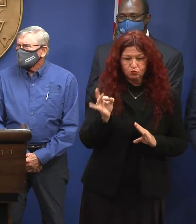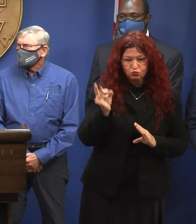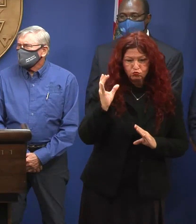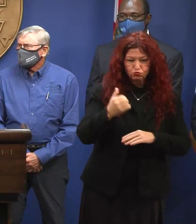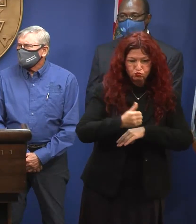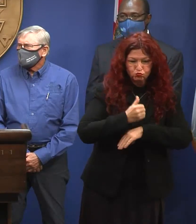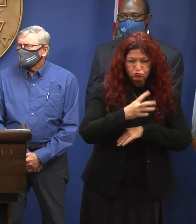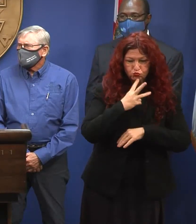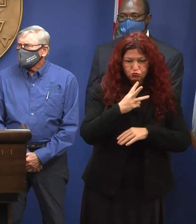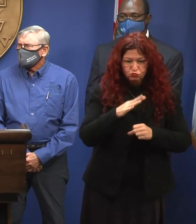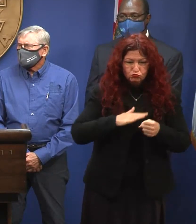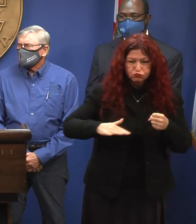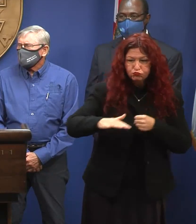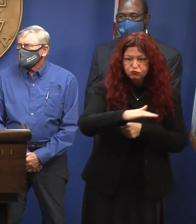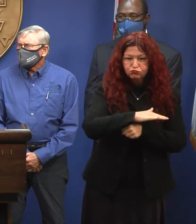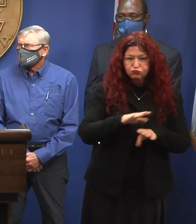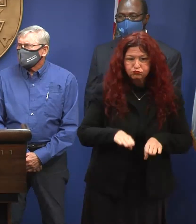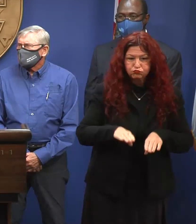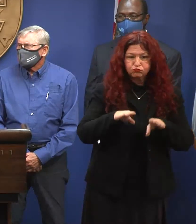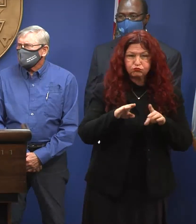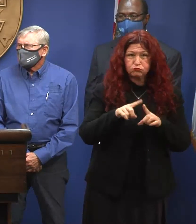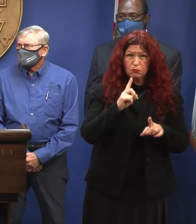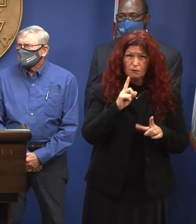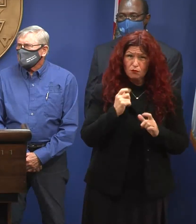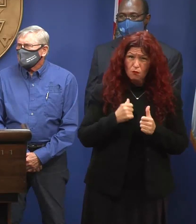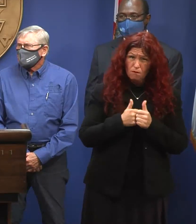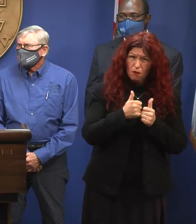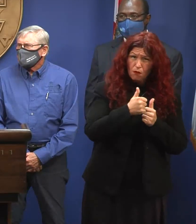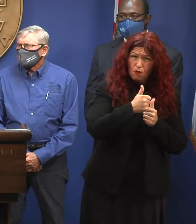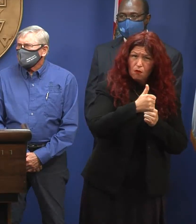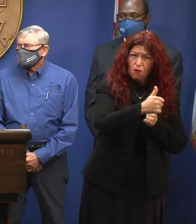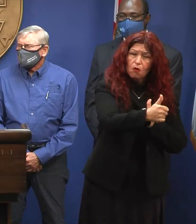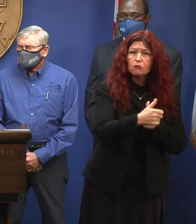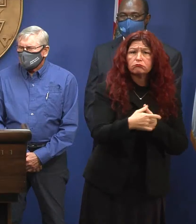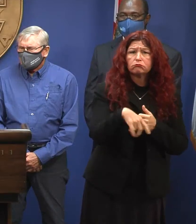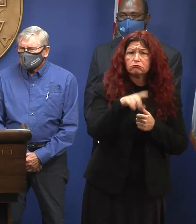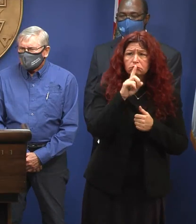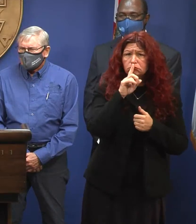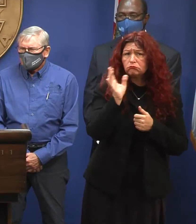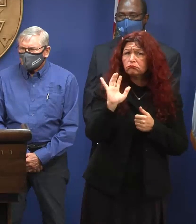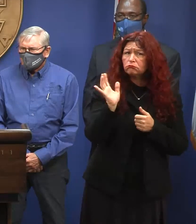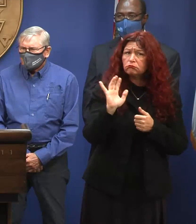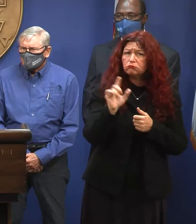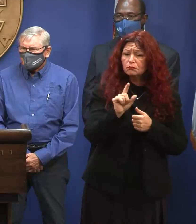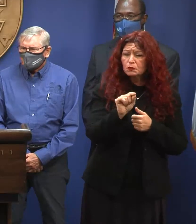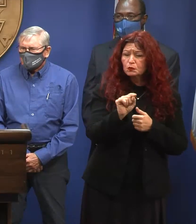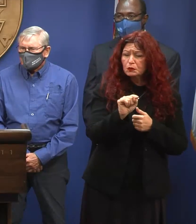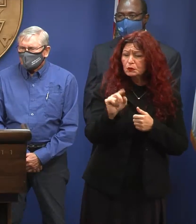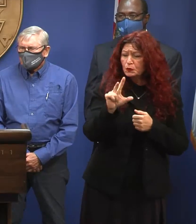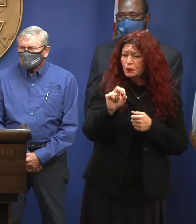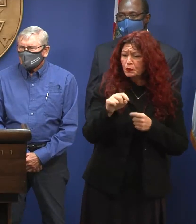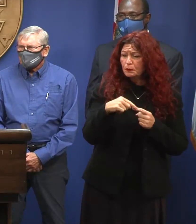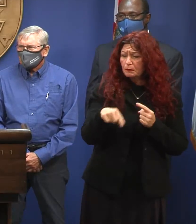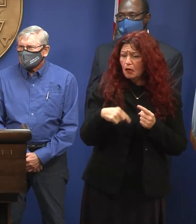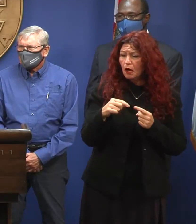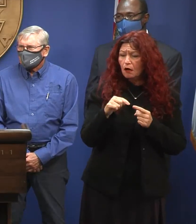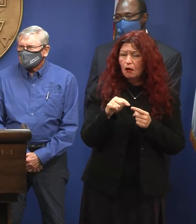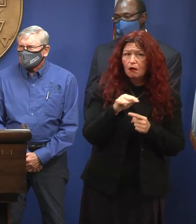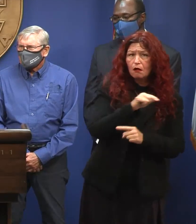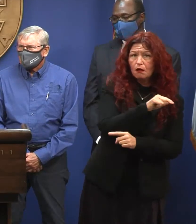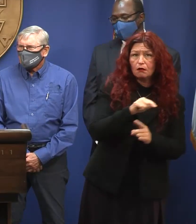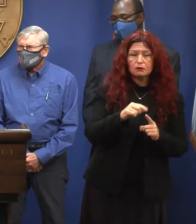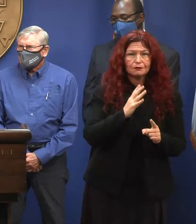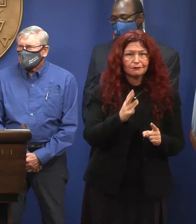will only need to travel a couple of dozen miles to get out of the evacuation zone. So you do not need to leave the entire state of Florida to